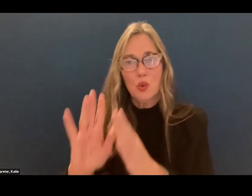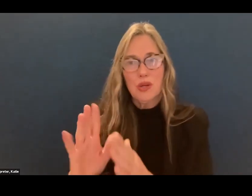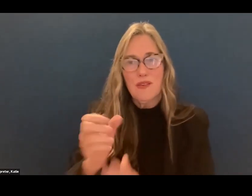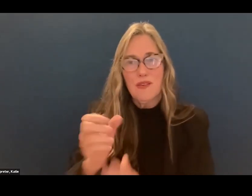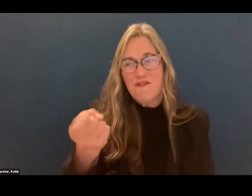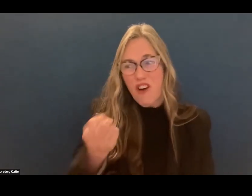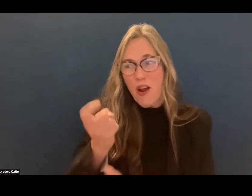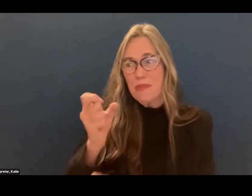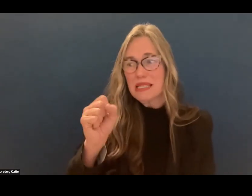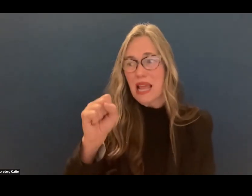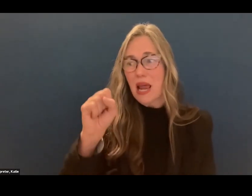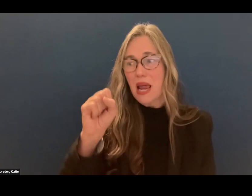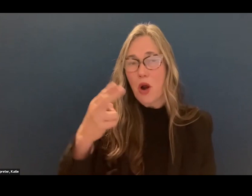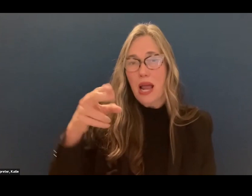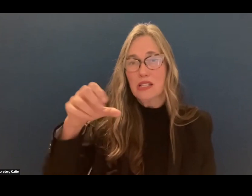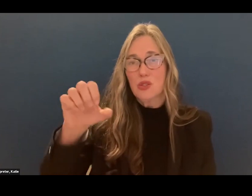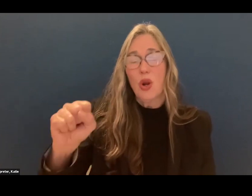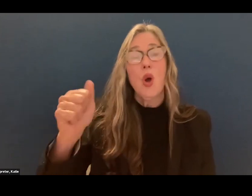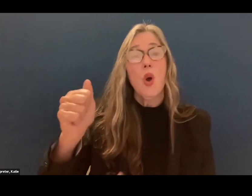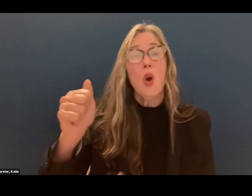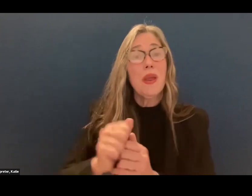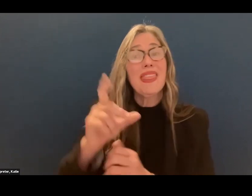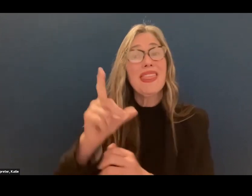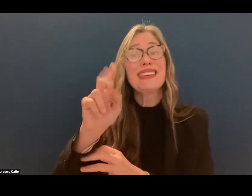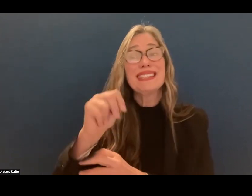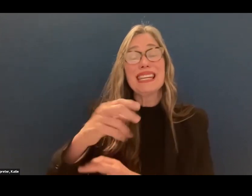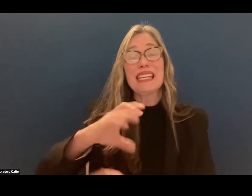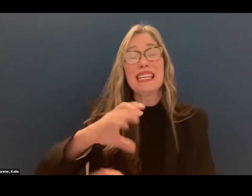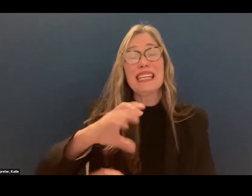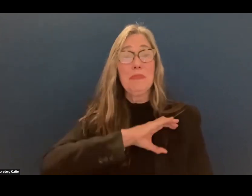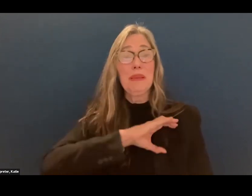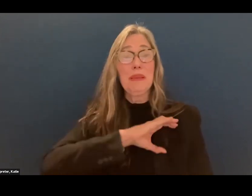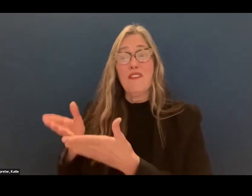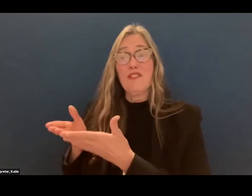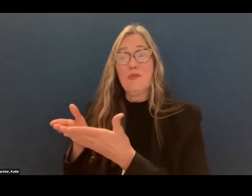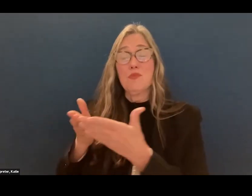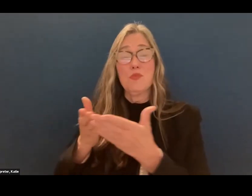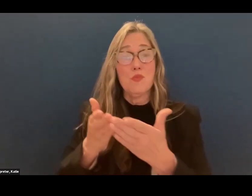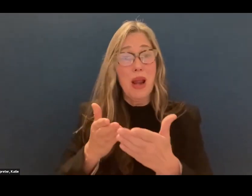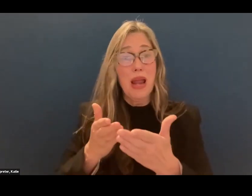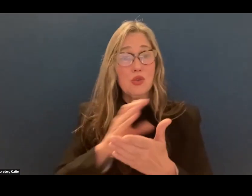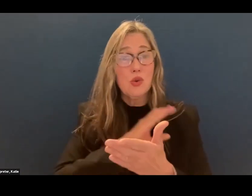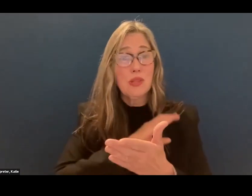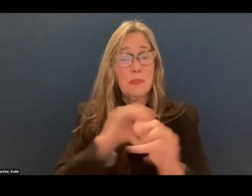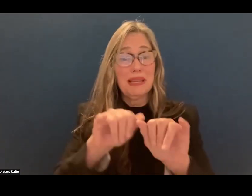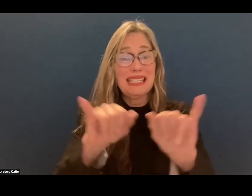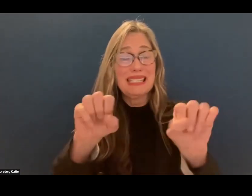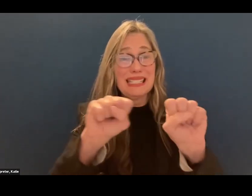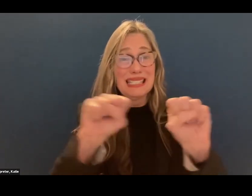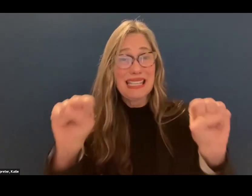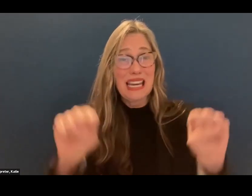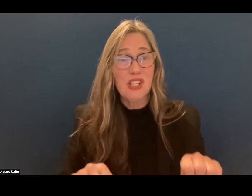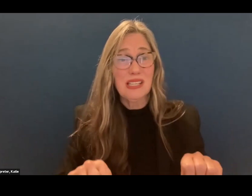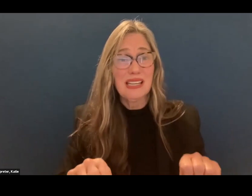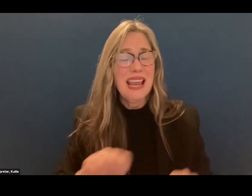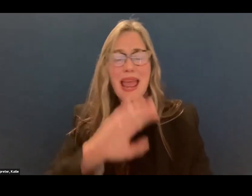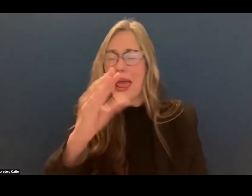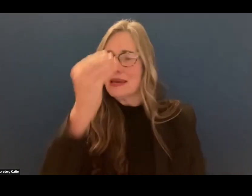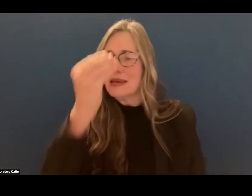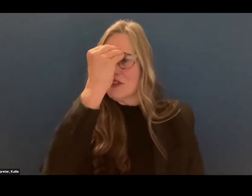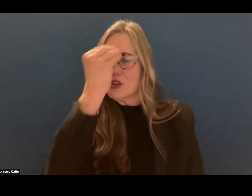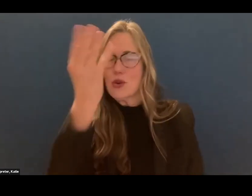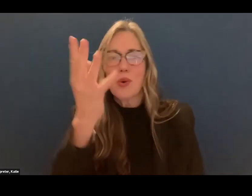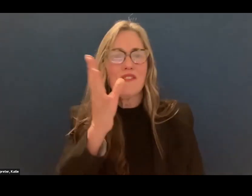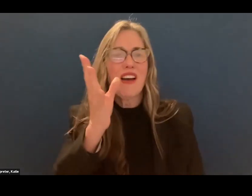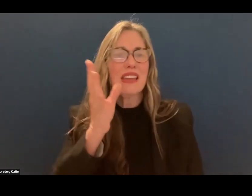School with the dean and a police officer to the police station because of an incident, and the parent was never notified at